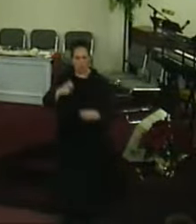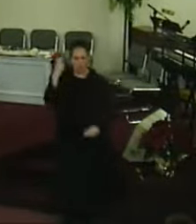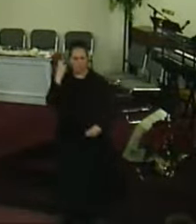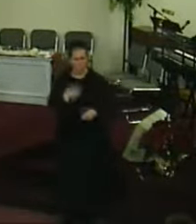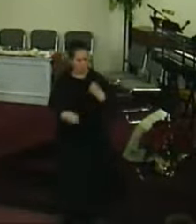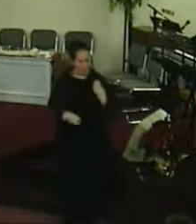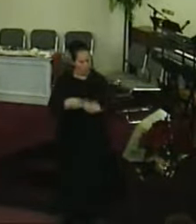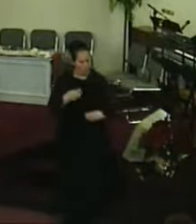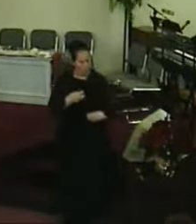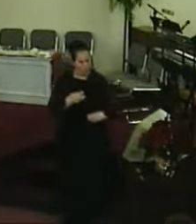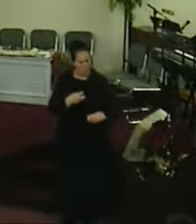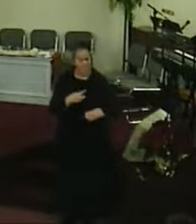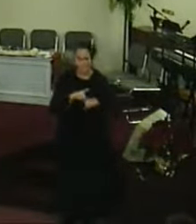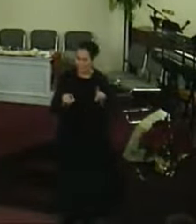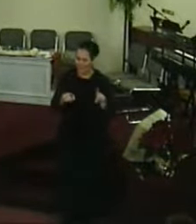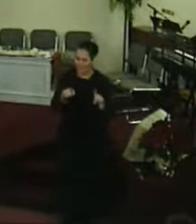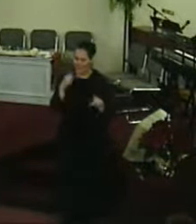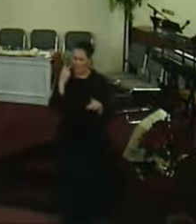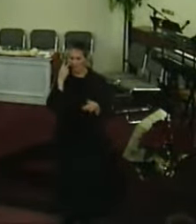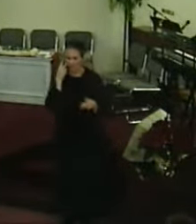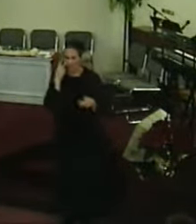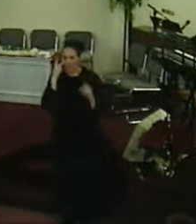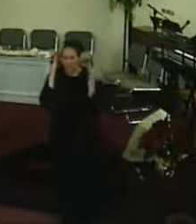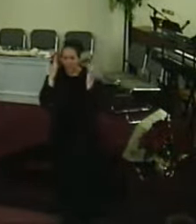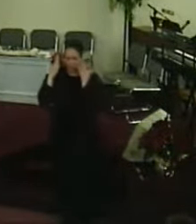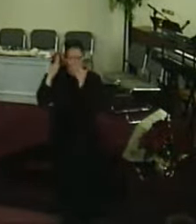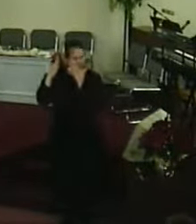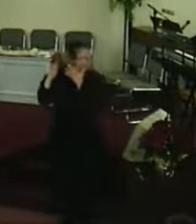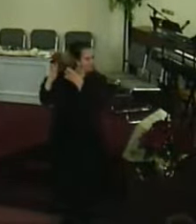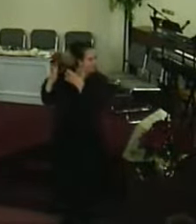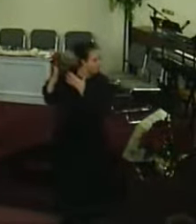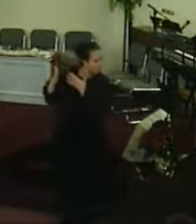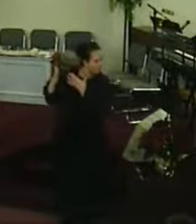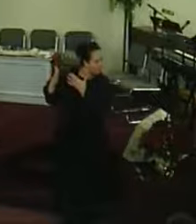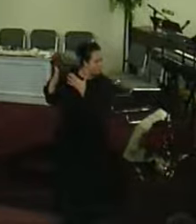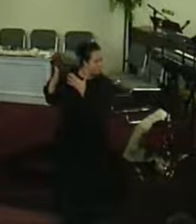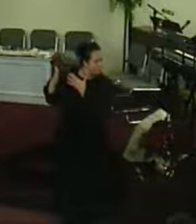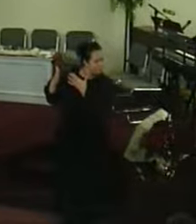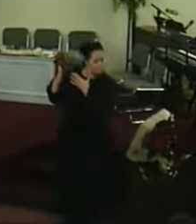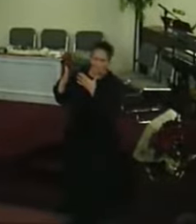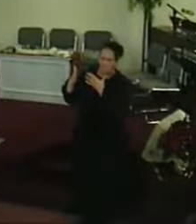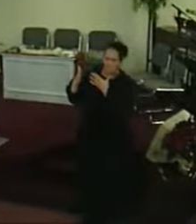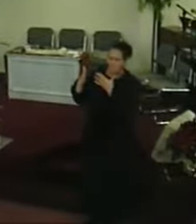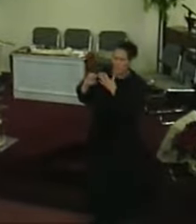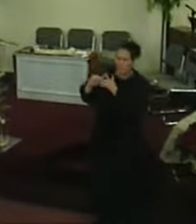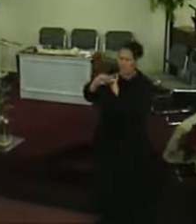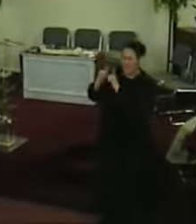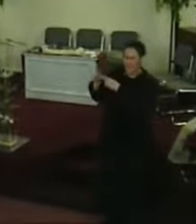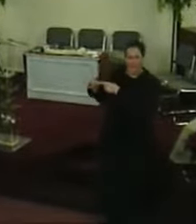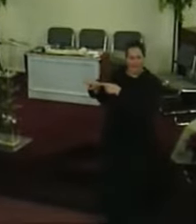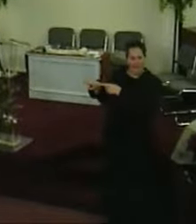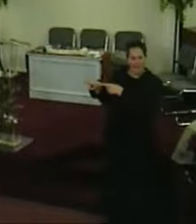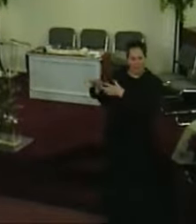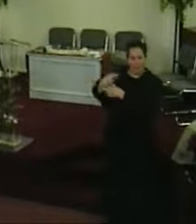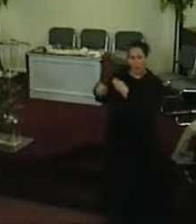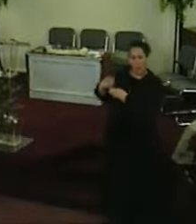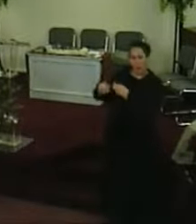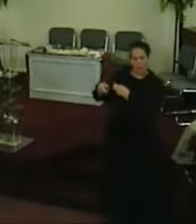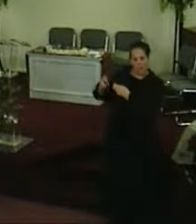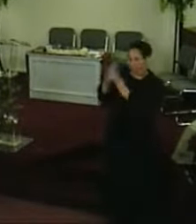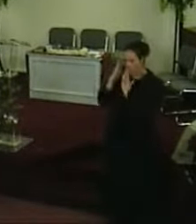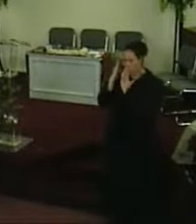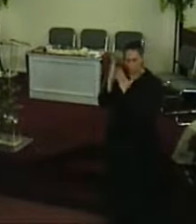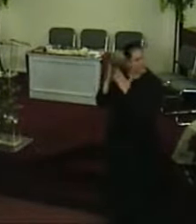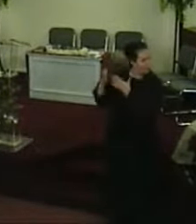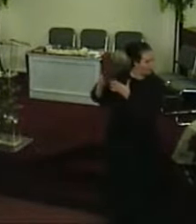to looking around and we get to getting our eyes off from the solution onto the problem, and things